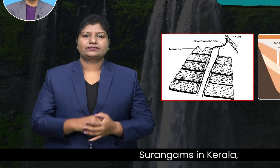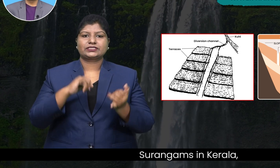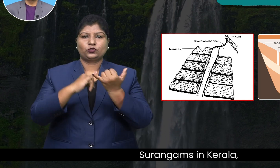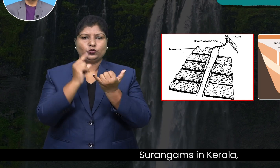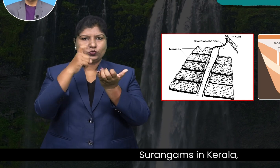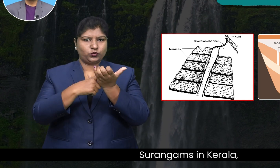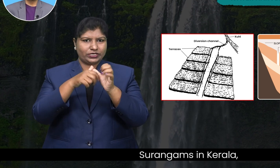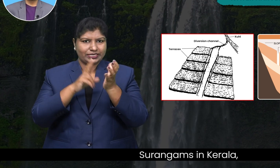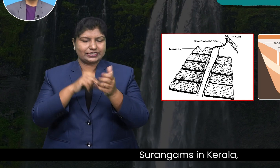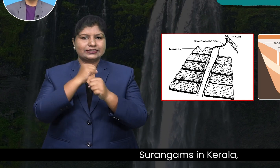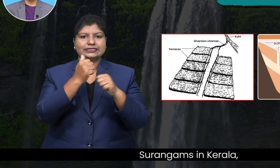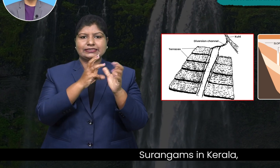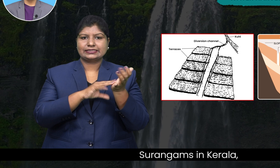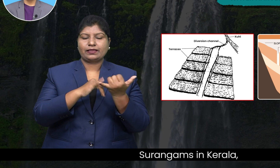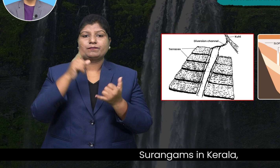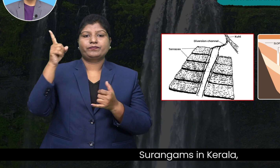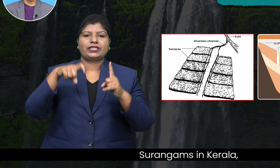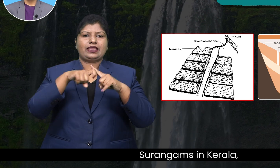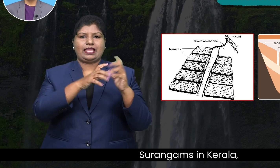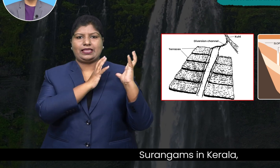Surangams in Kerala